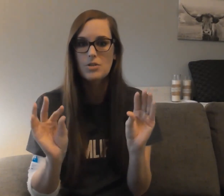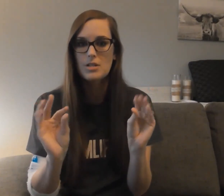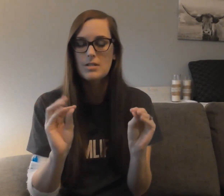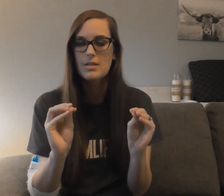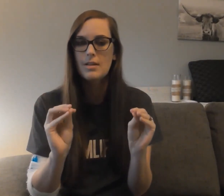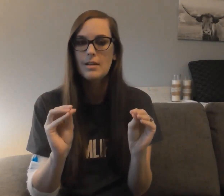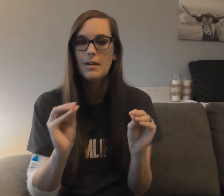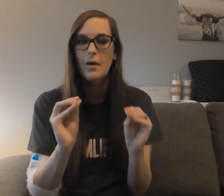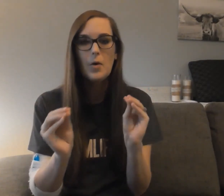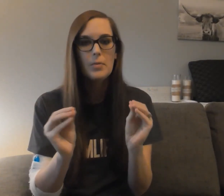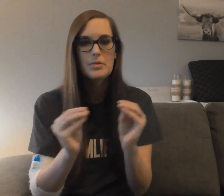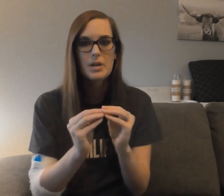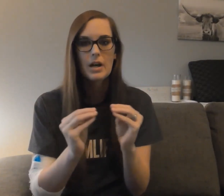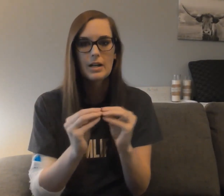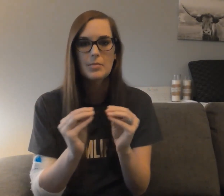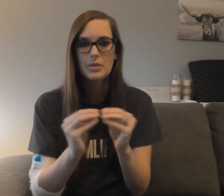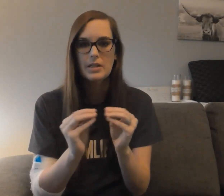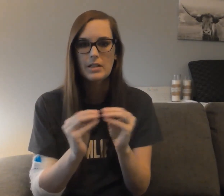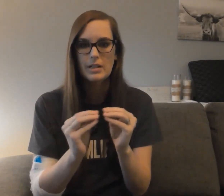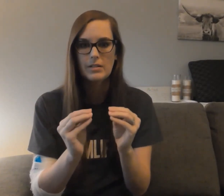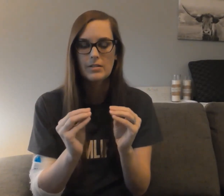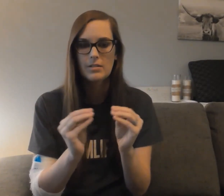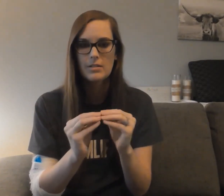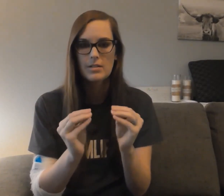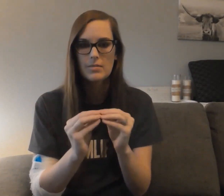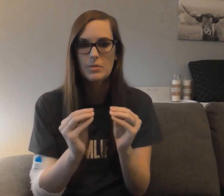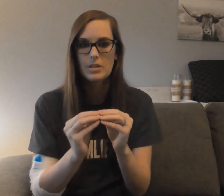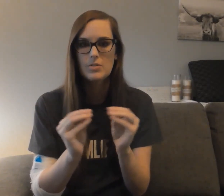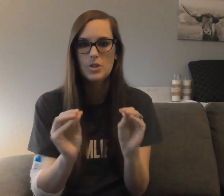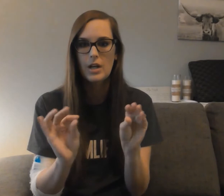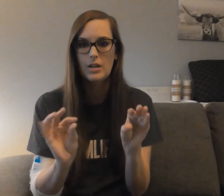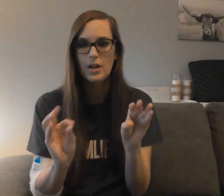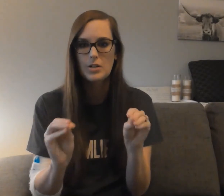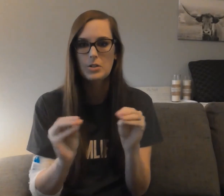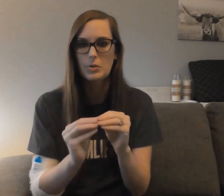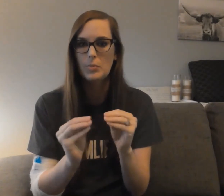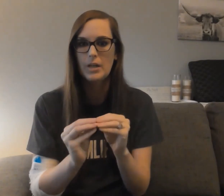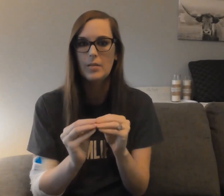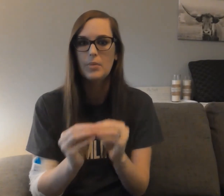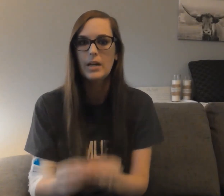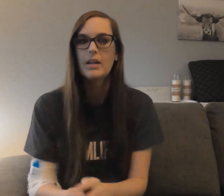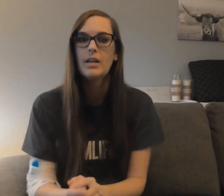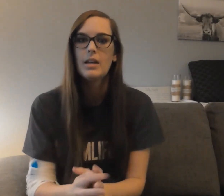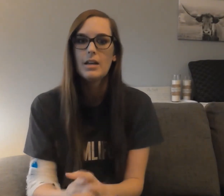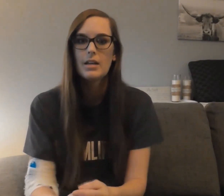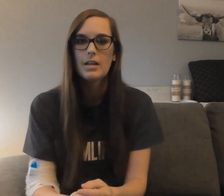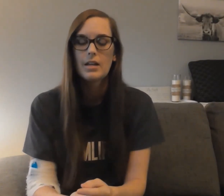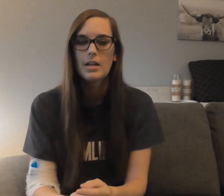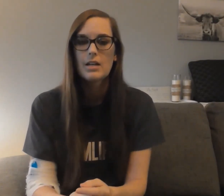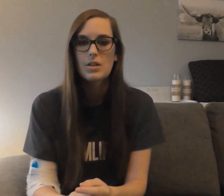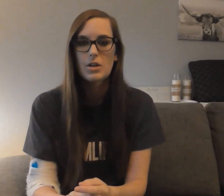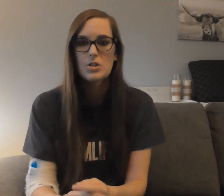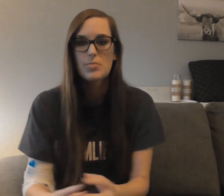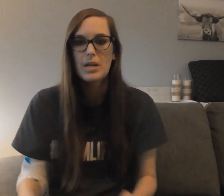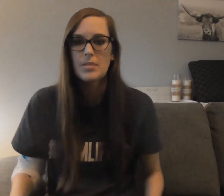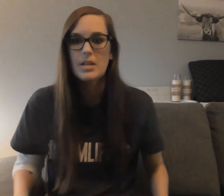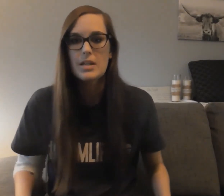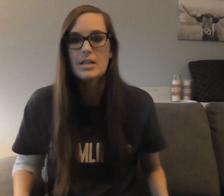she's almost got it completely. We do try to correct her a little bit, but as long as your baby